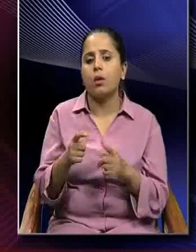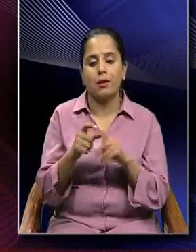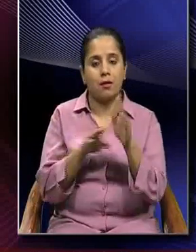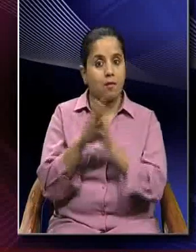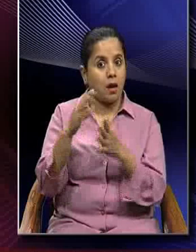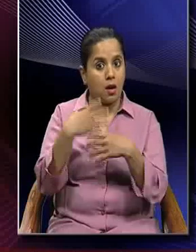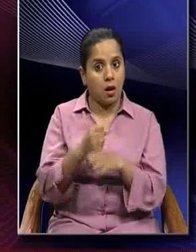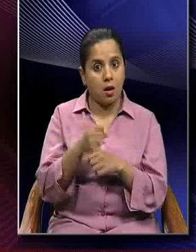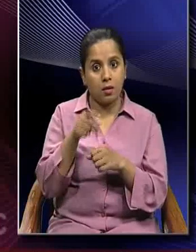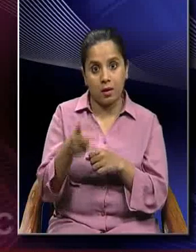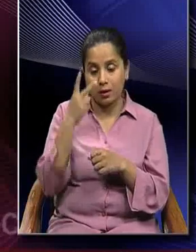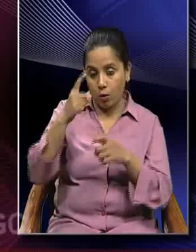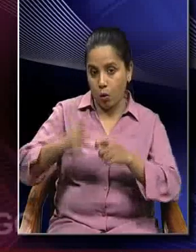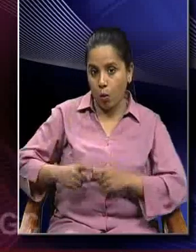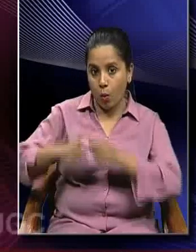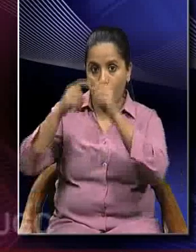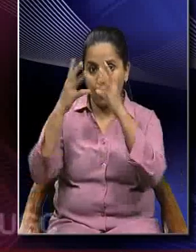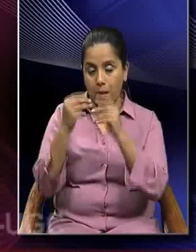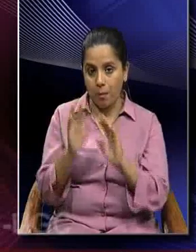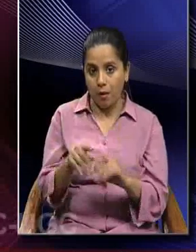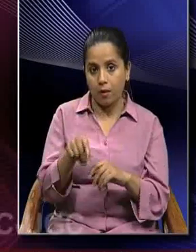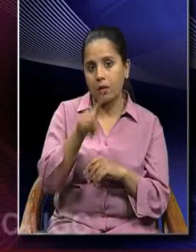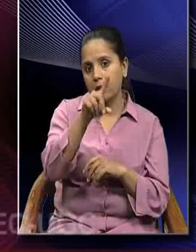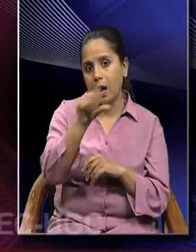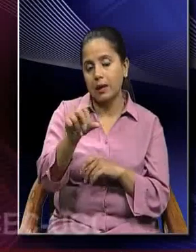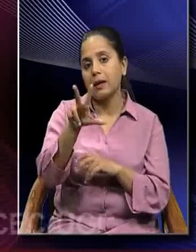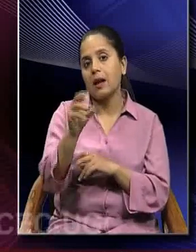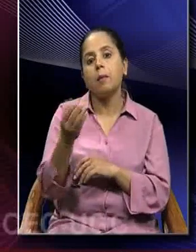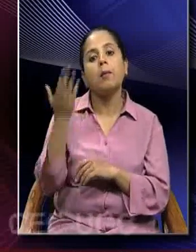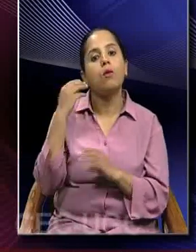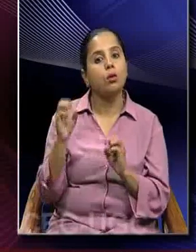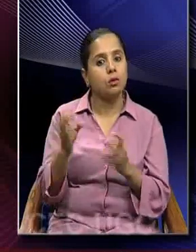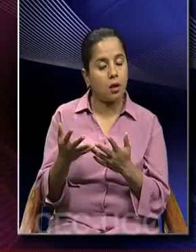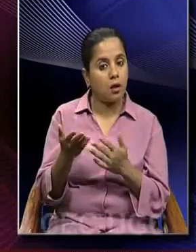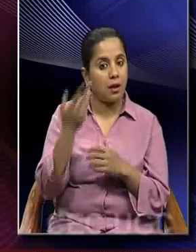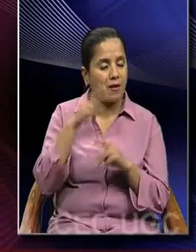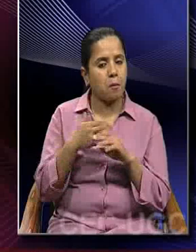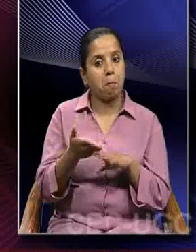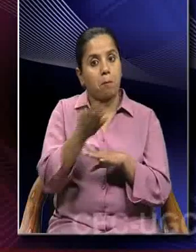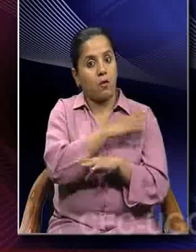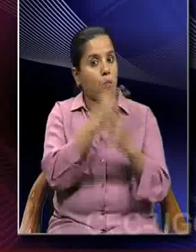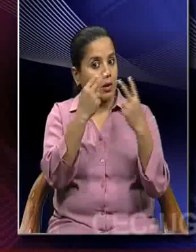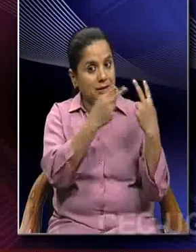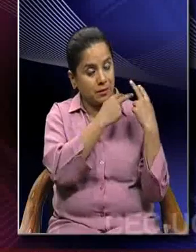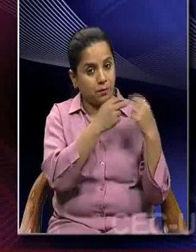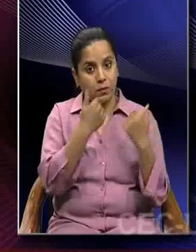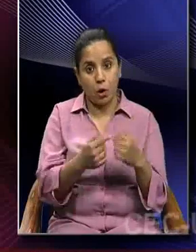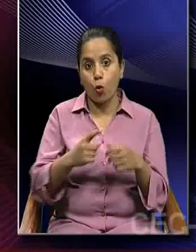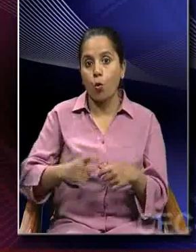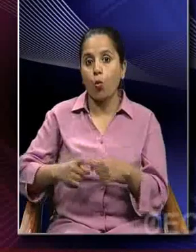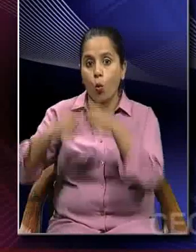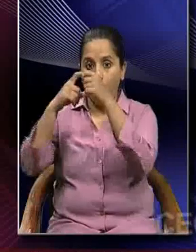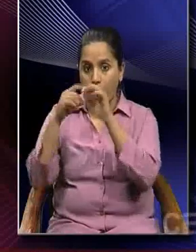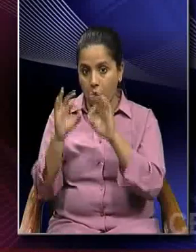of qualitative psychology mostly started in the 1980s, if we take the earliest point. Qualitative